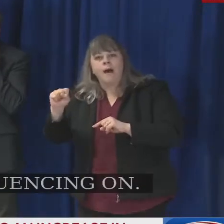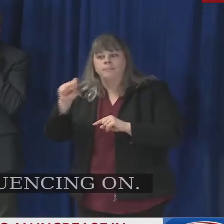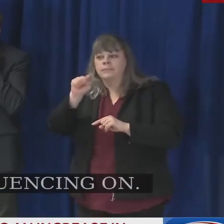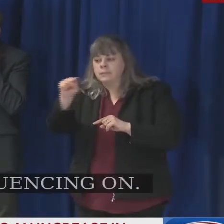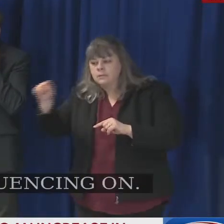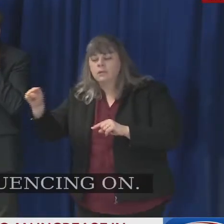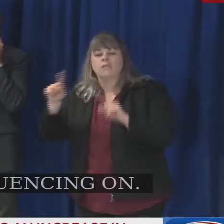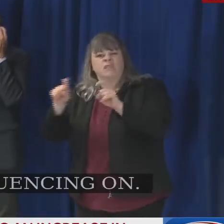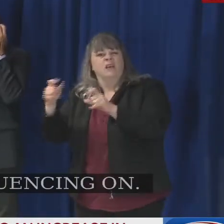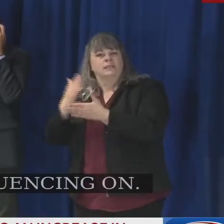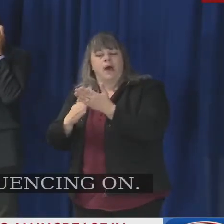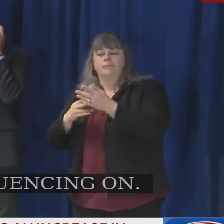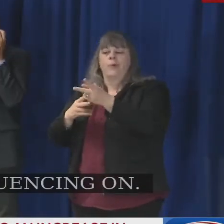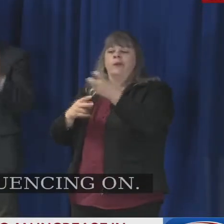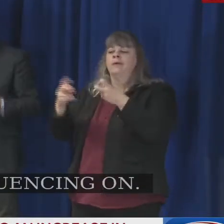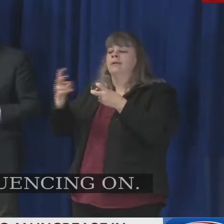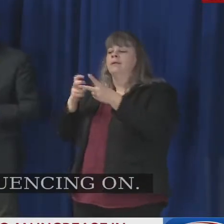take